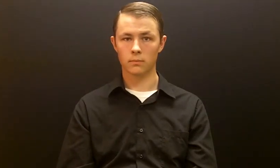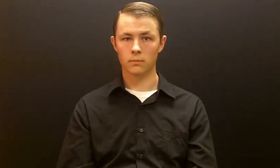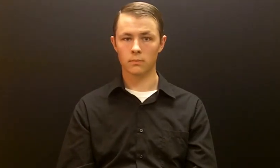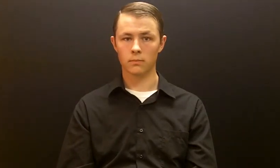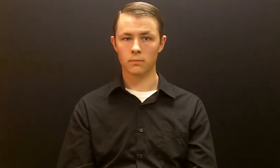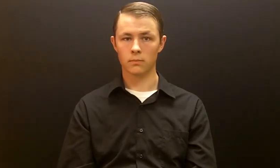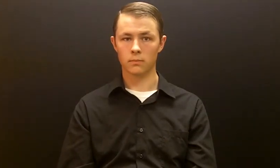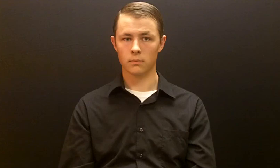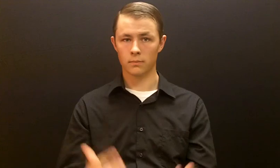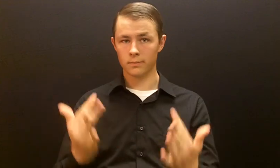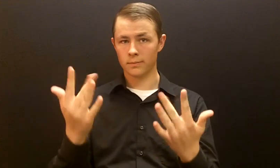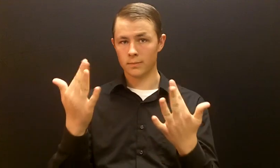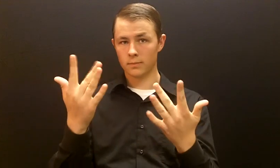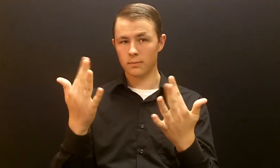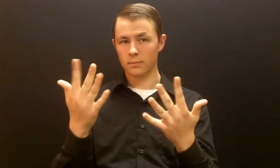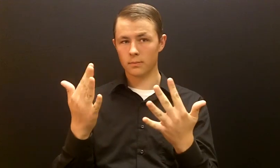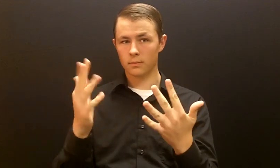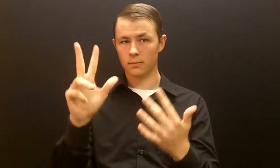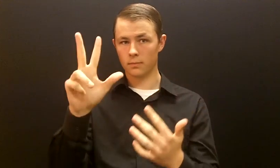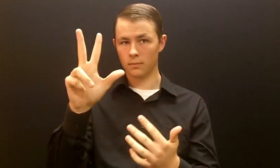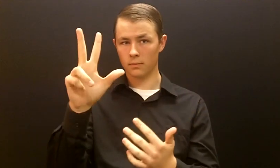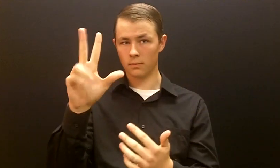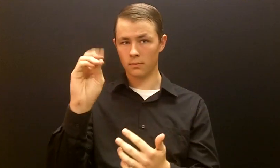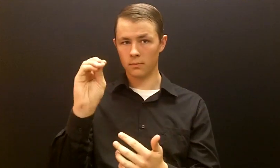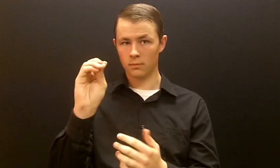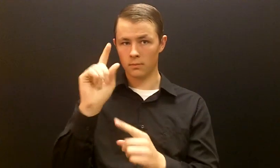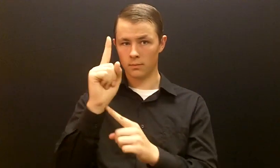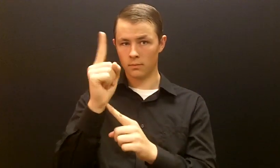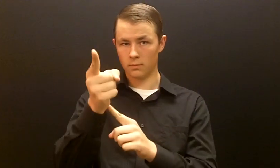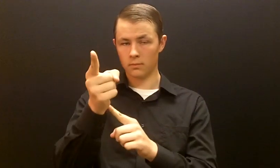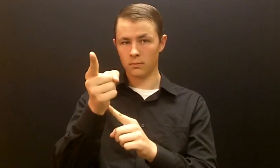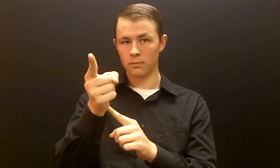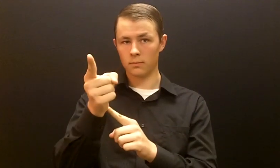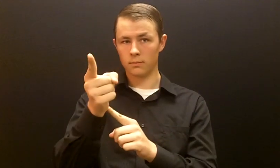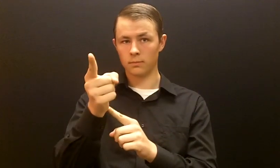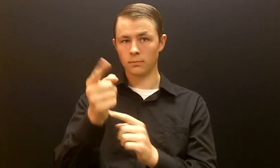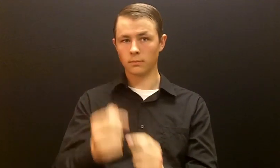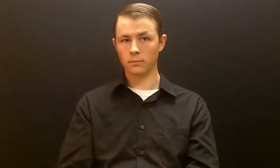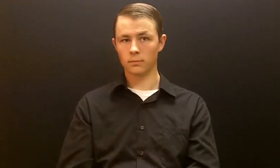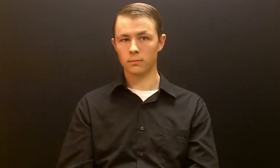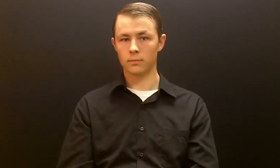So you're going to say wait, and then 30 minutes. That's it.